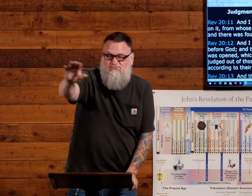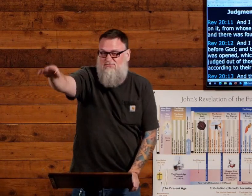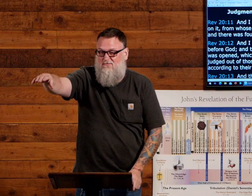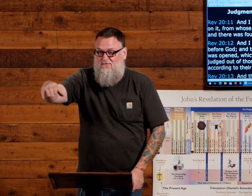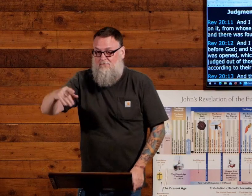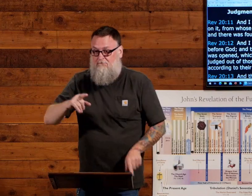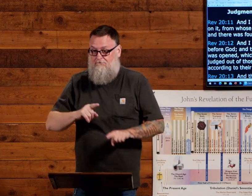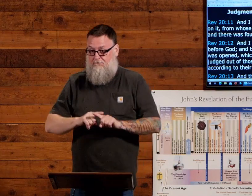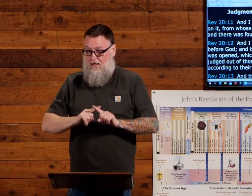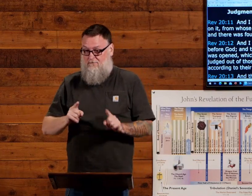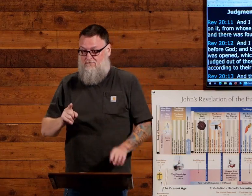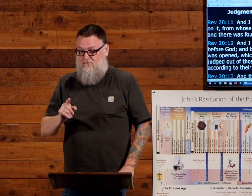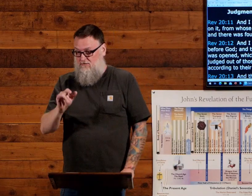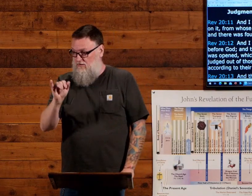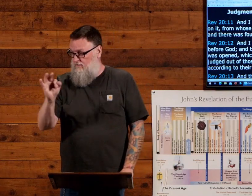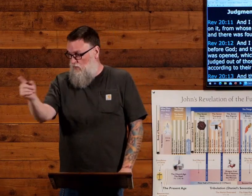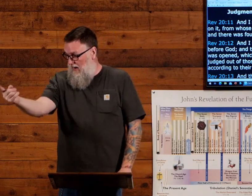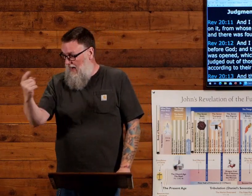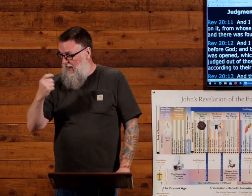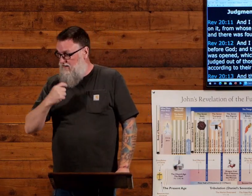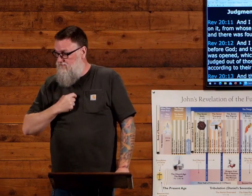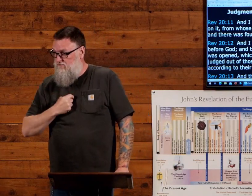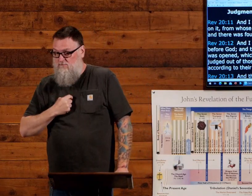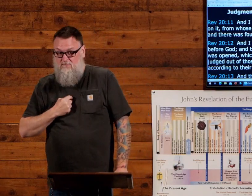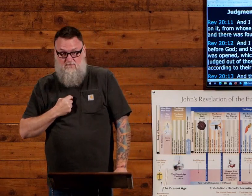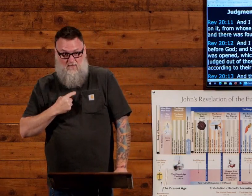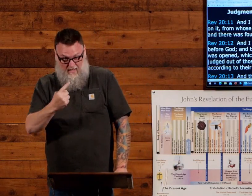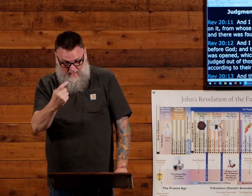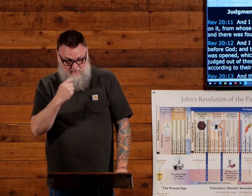I got my Dodge out there. But if you ask me,